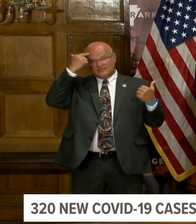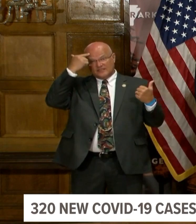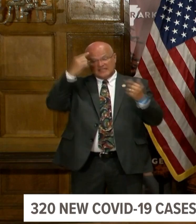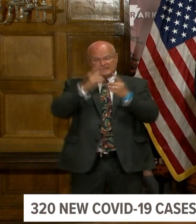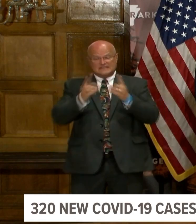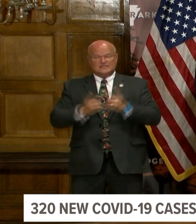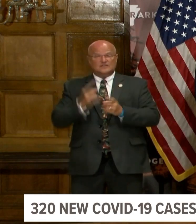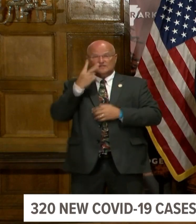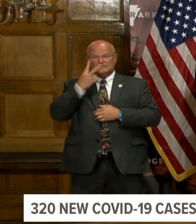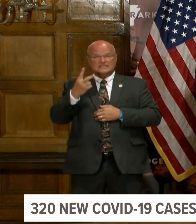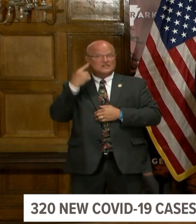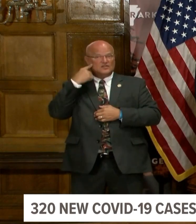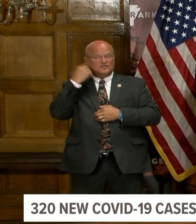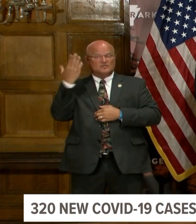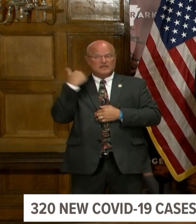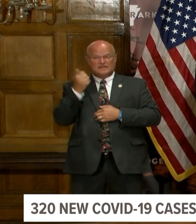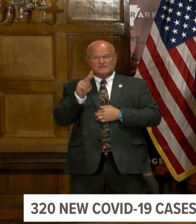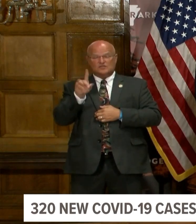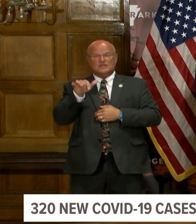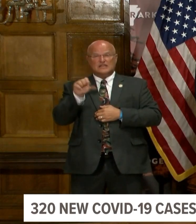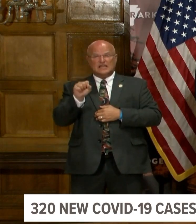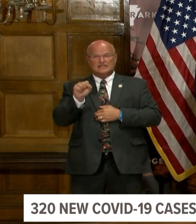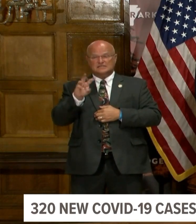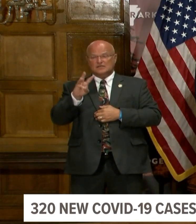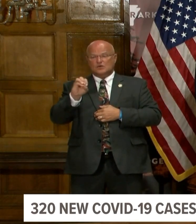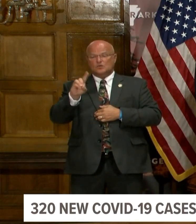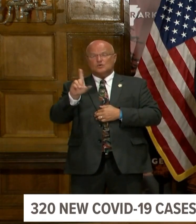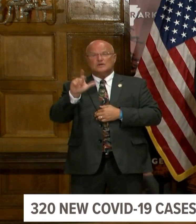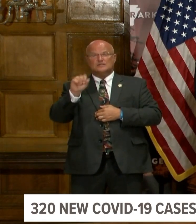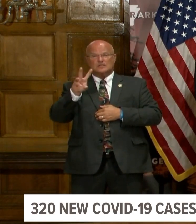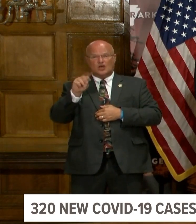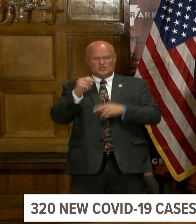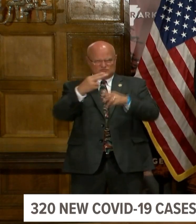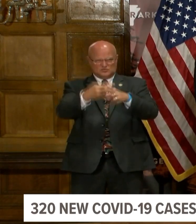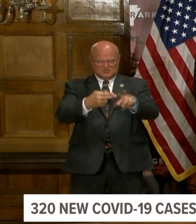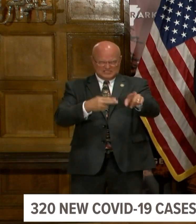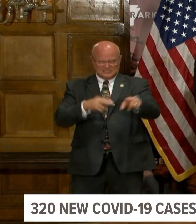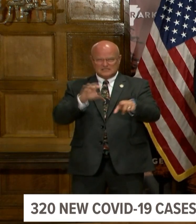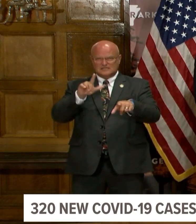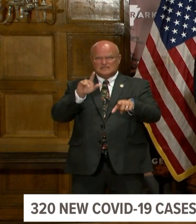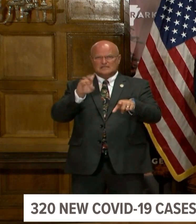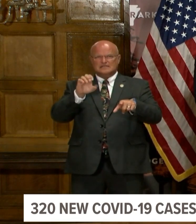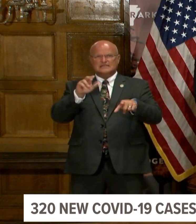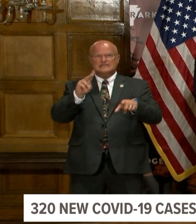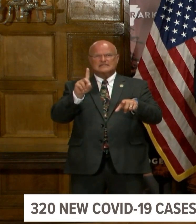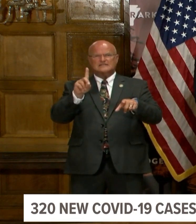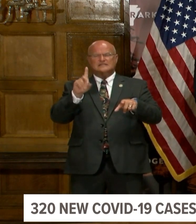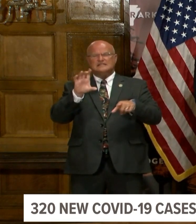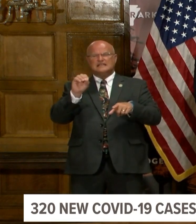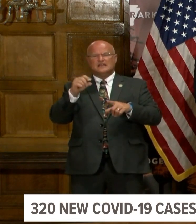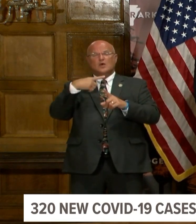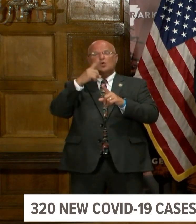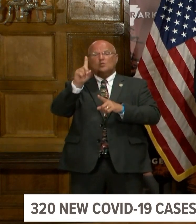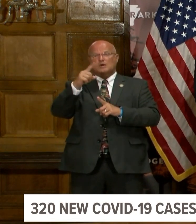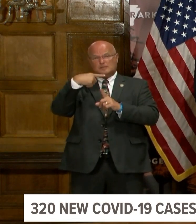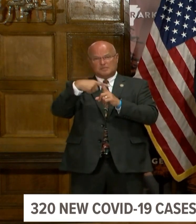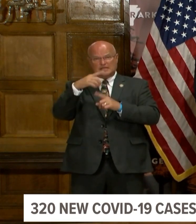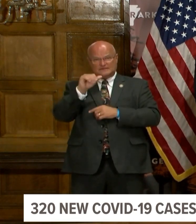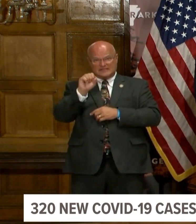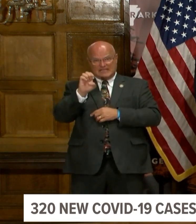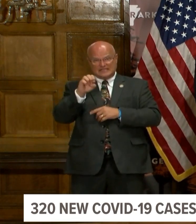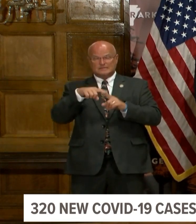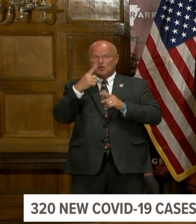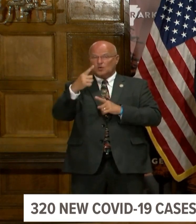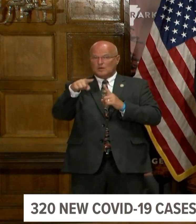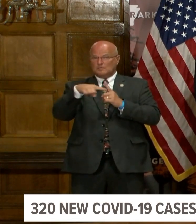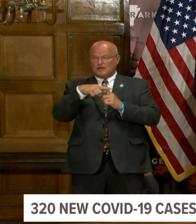and heard from in the last couple of days, Woodlawn being the one I think you're referring to in Cleveland County, they had 1 positive case, but from that